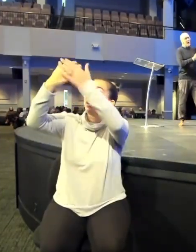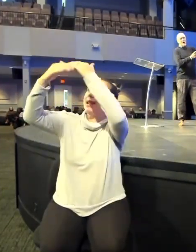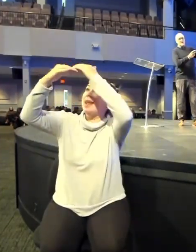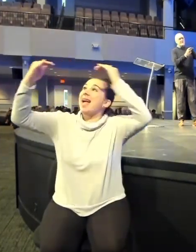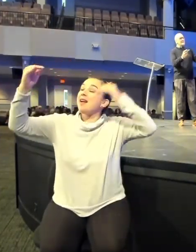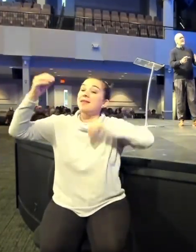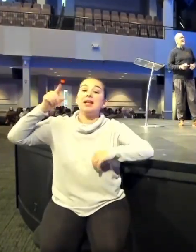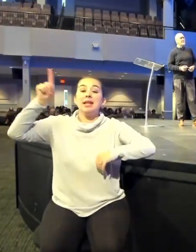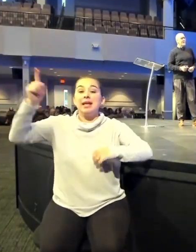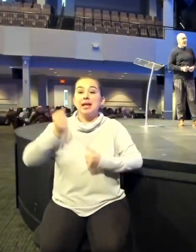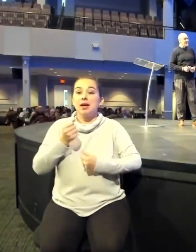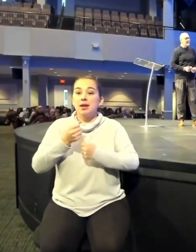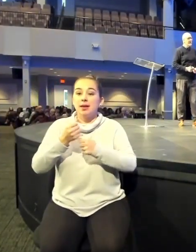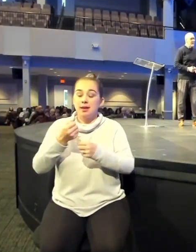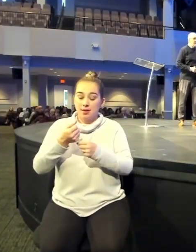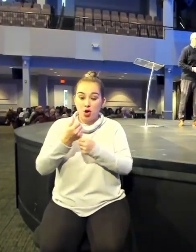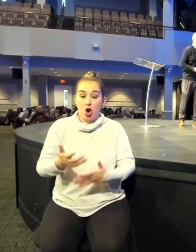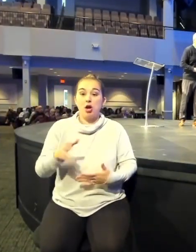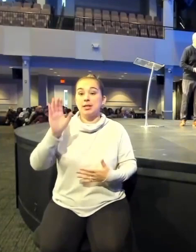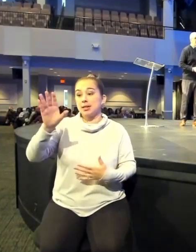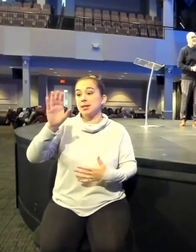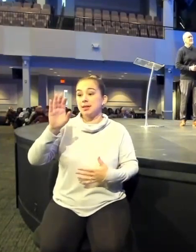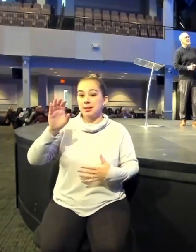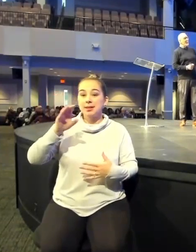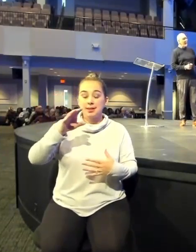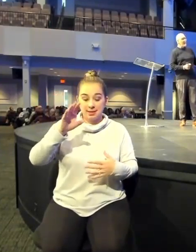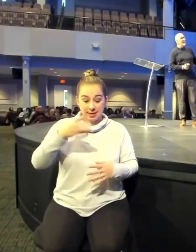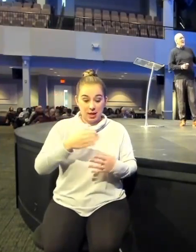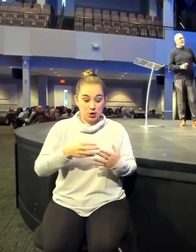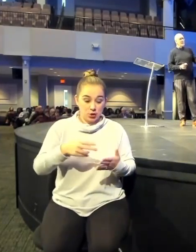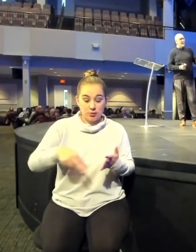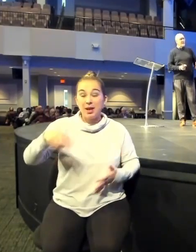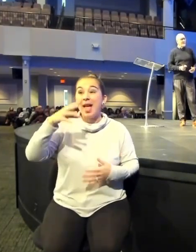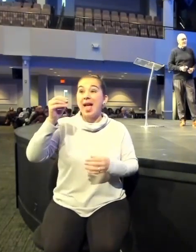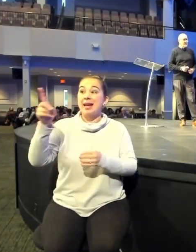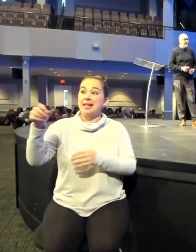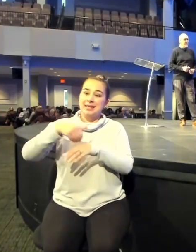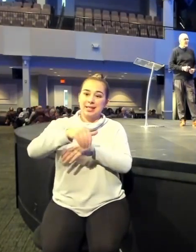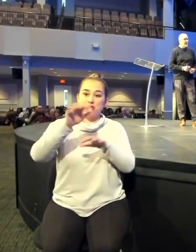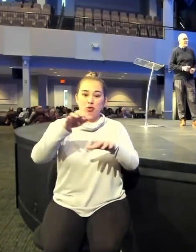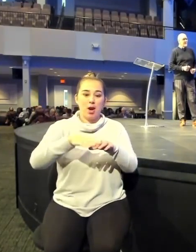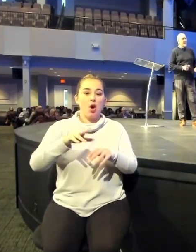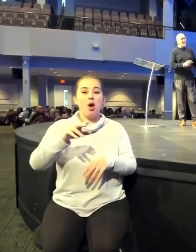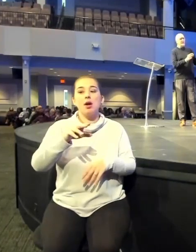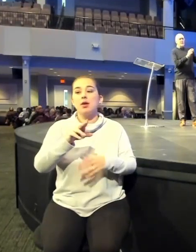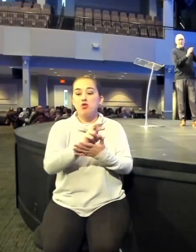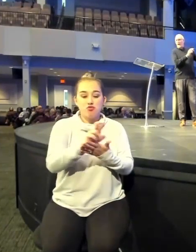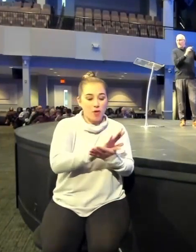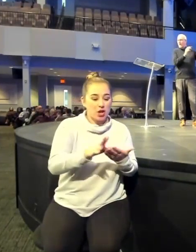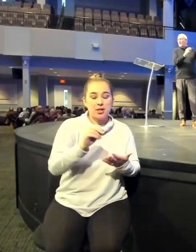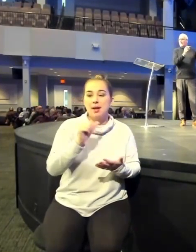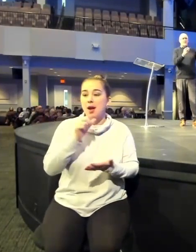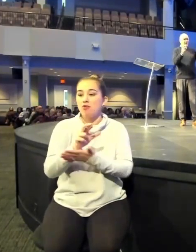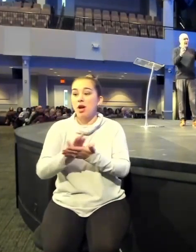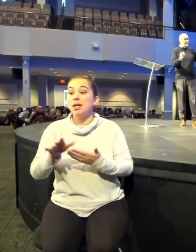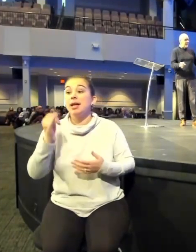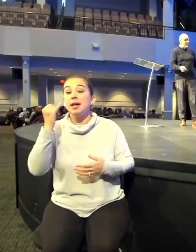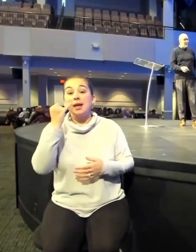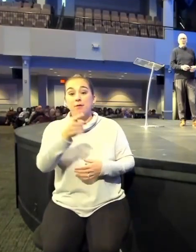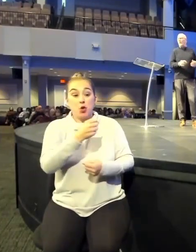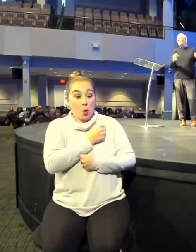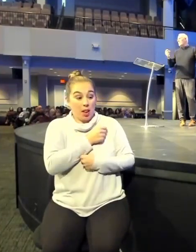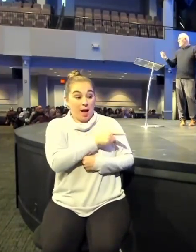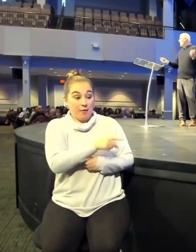He causes his sun to rise on the evil and the good and sends rain on the righteous and the unrighteous. If you love those who love